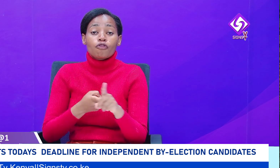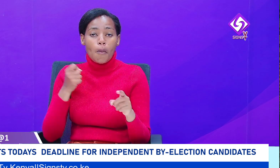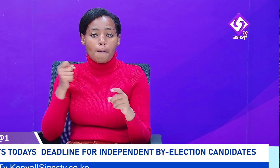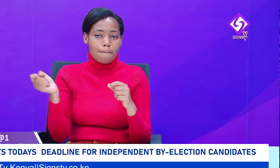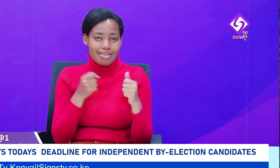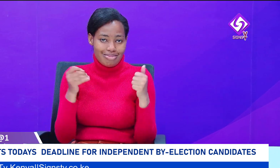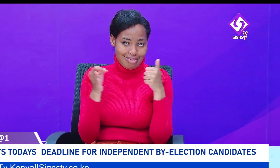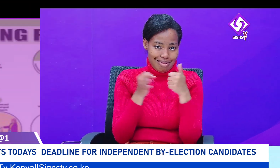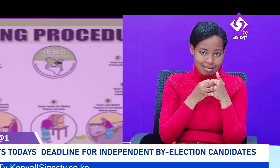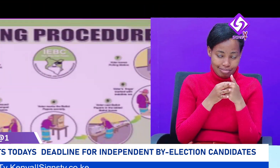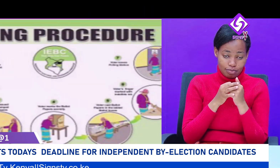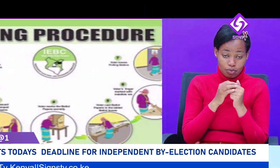to fill